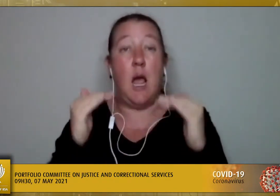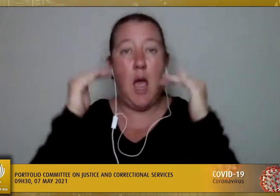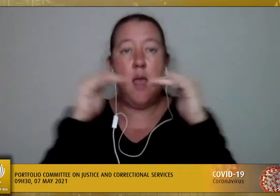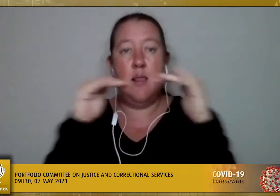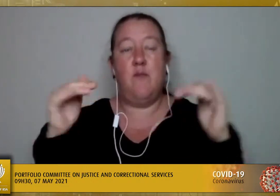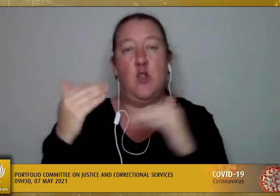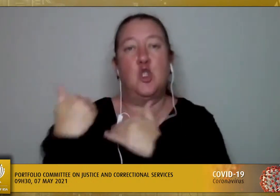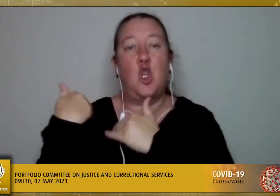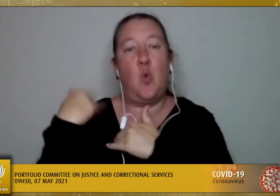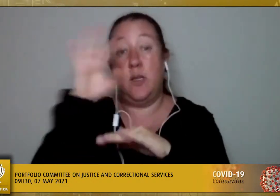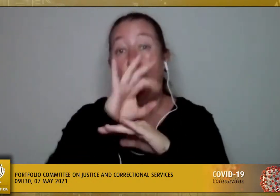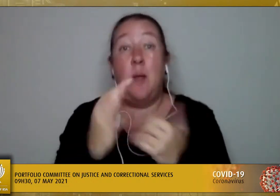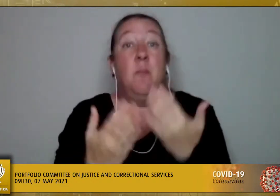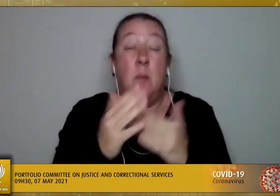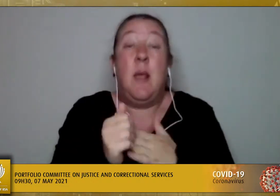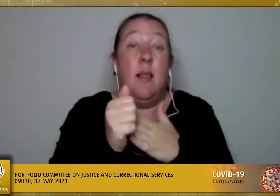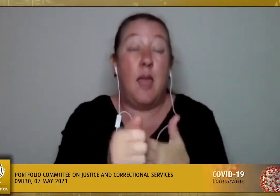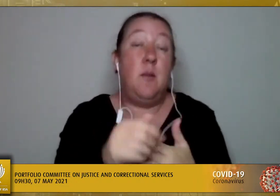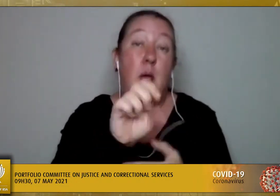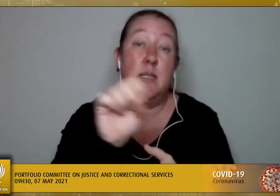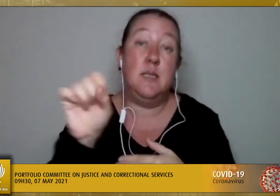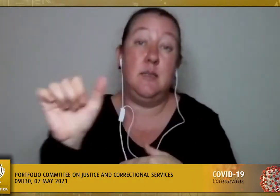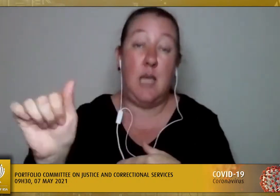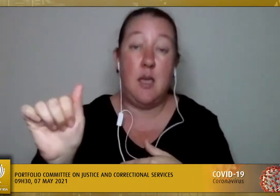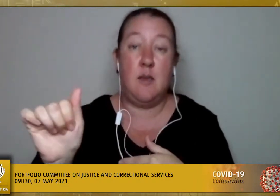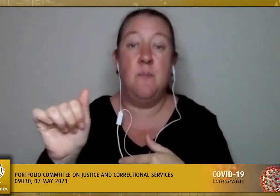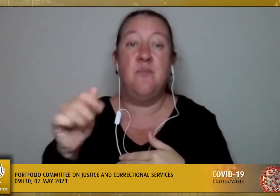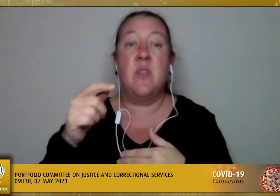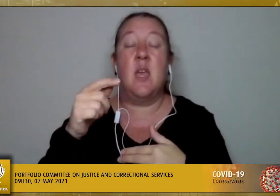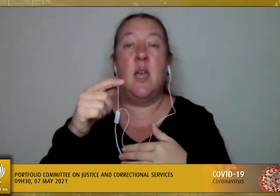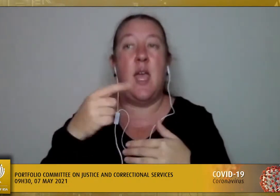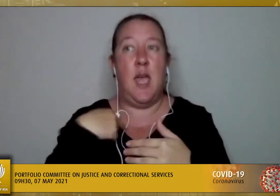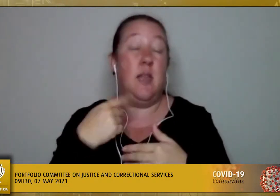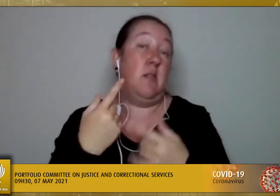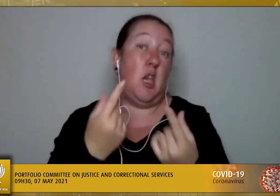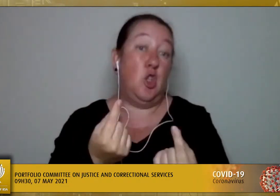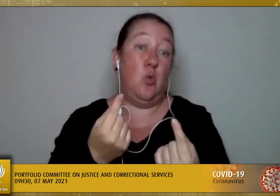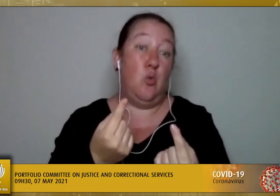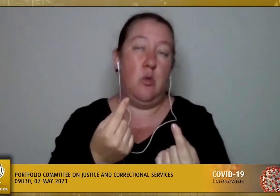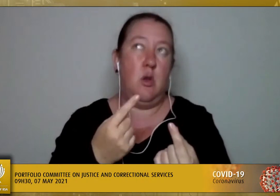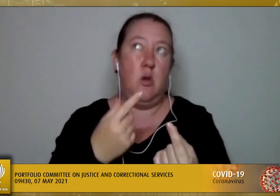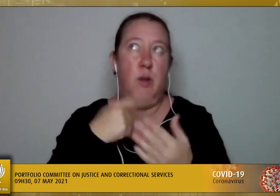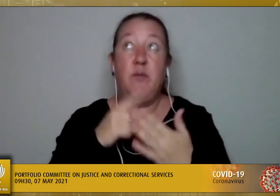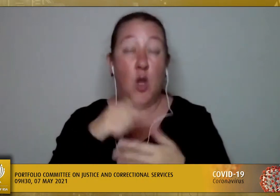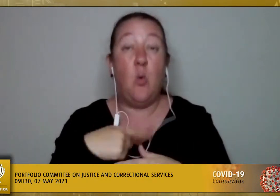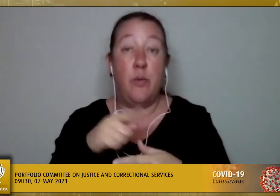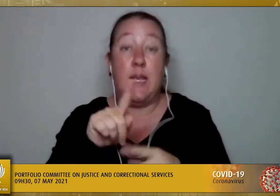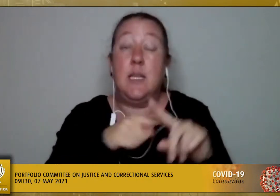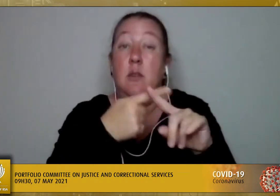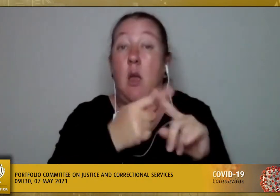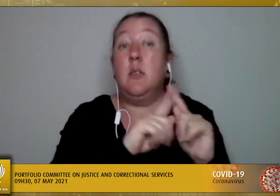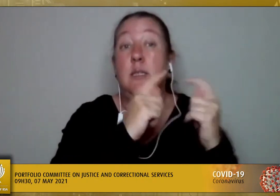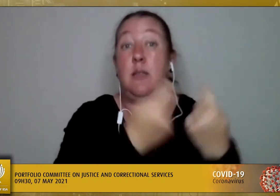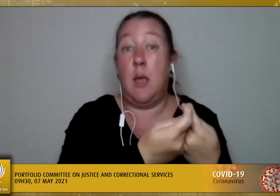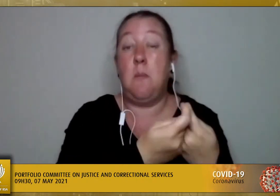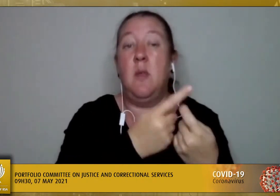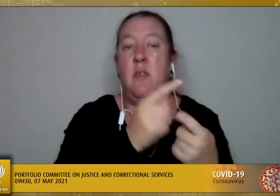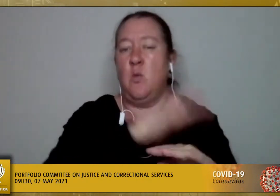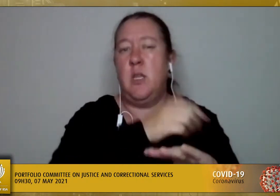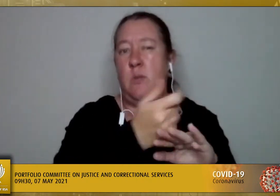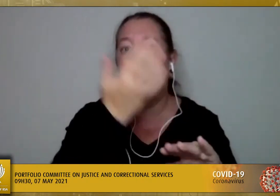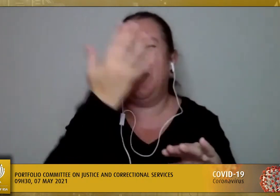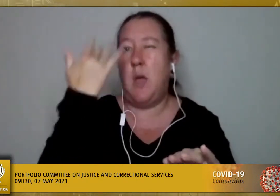probably led by State security and and I understand and I do believe not I do believe there is a task team that was set up